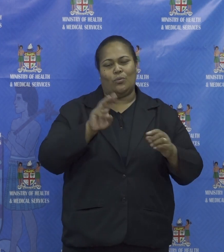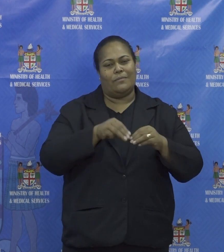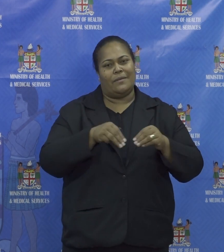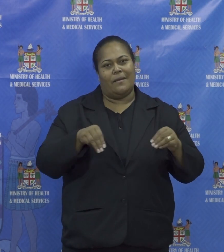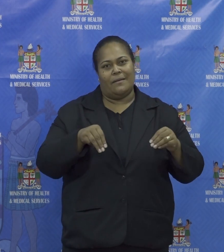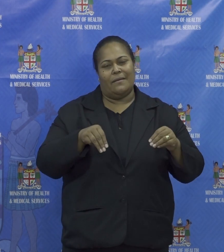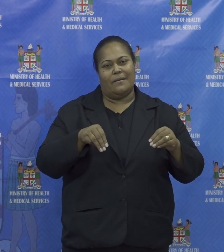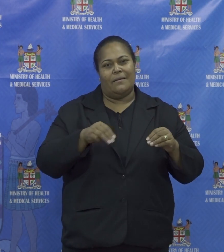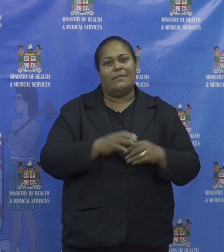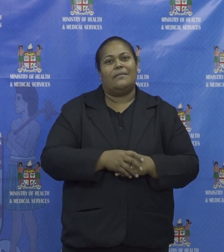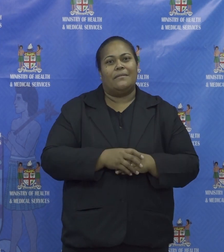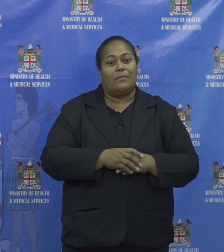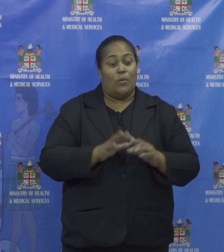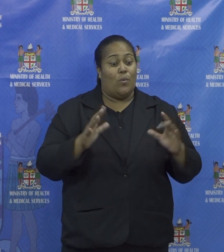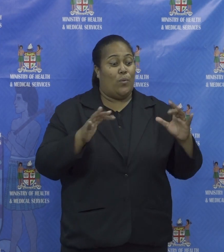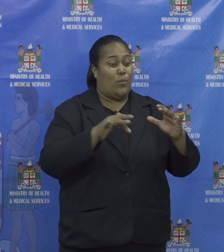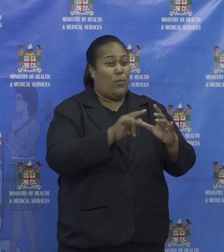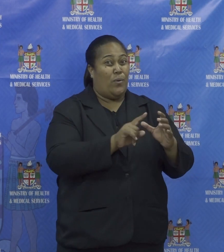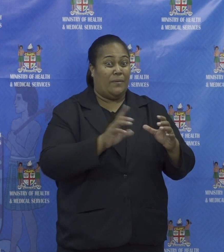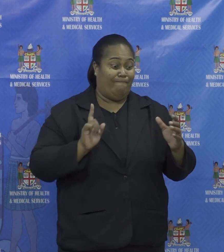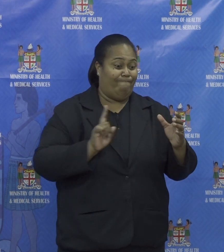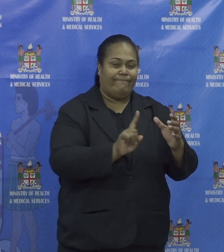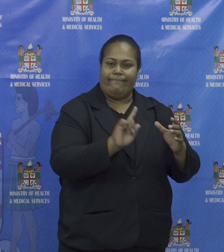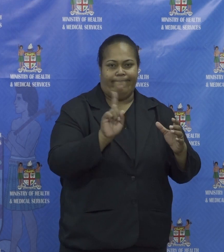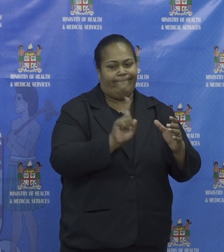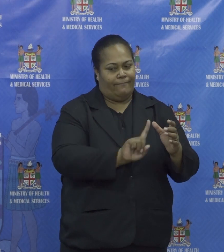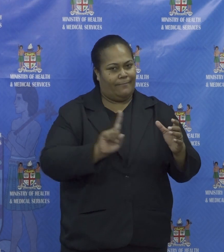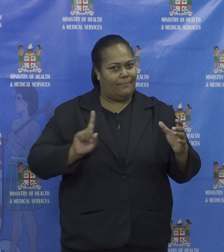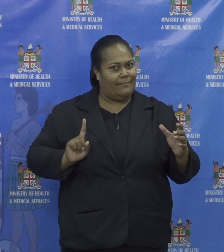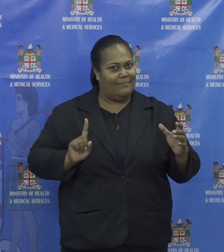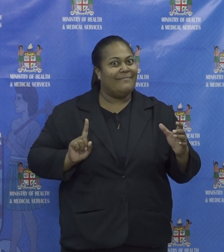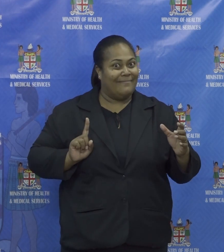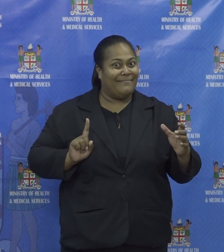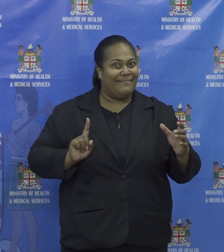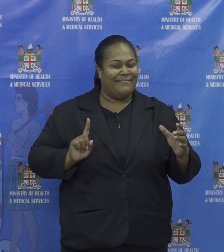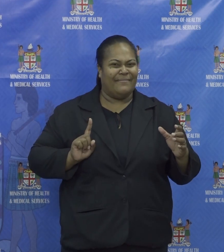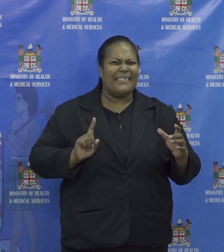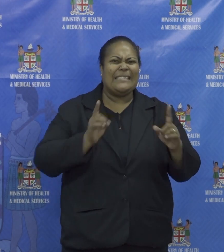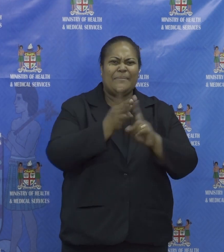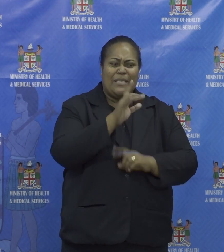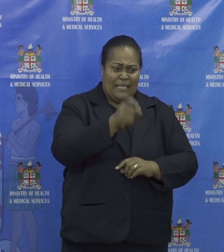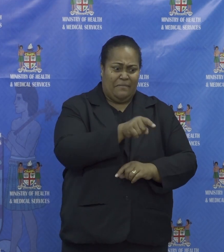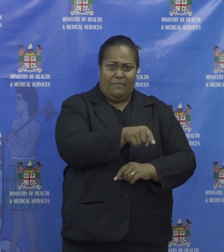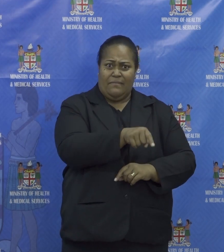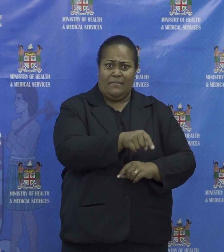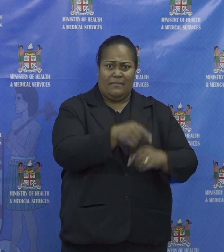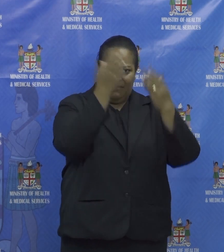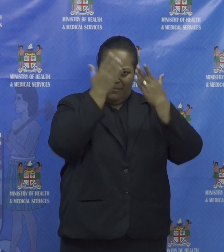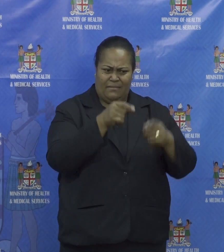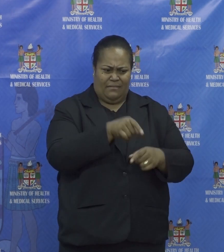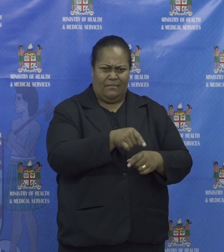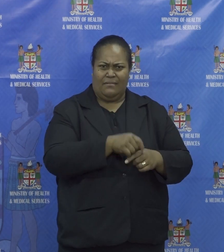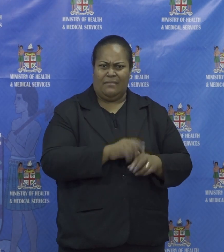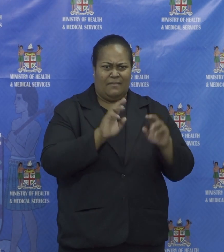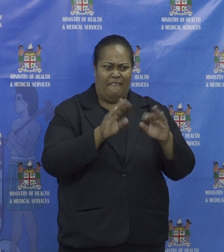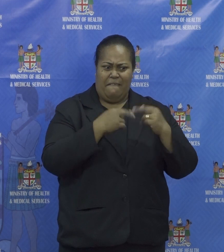and avoid crowds and gathering of people, particularly if they are not from your home or your household. Stay